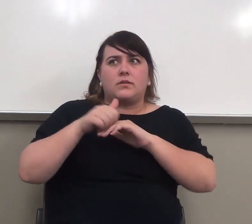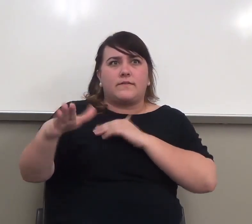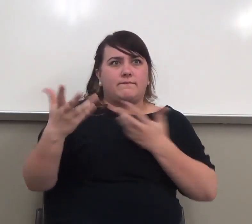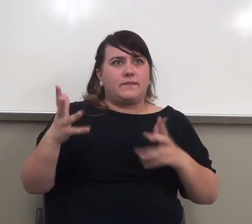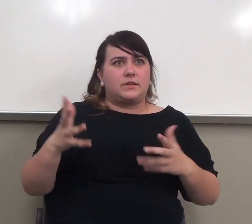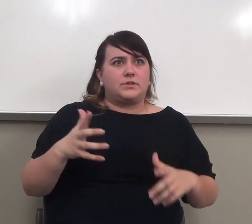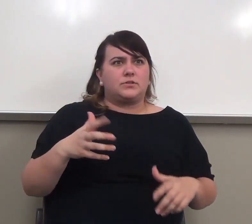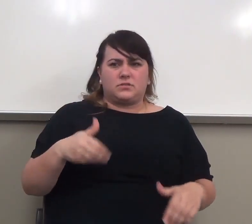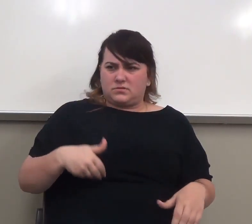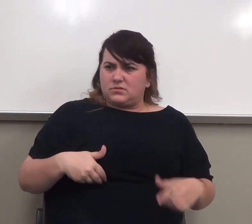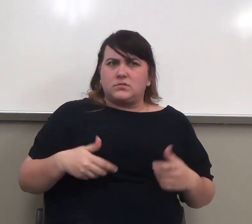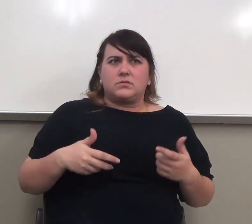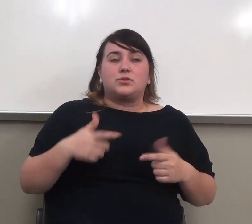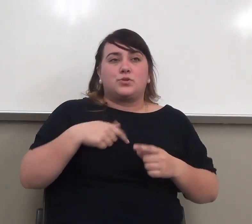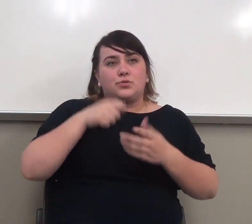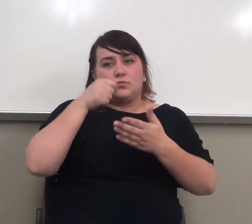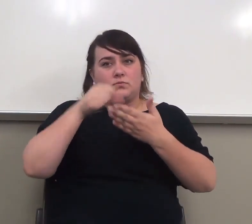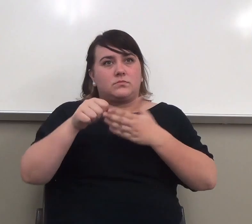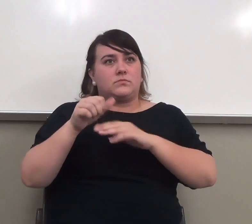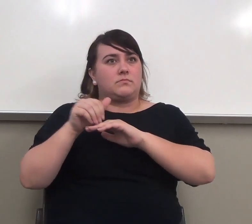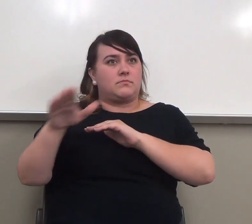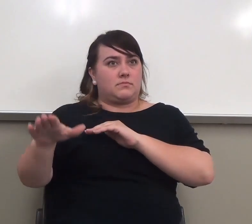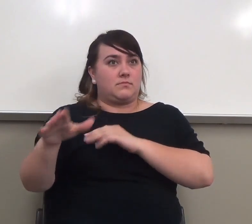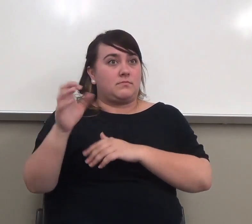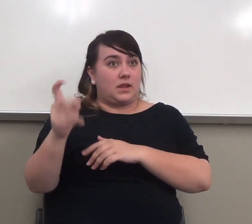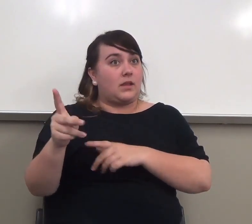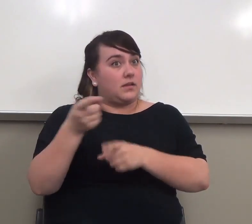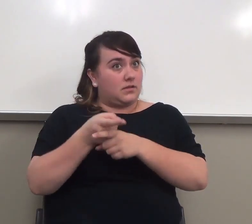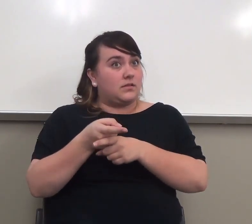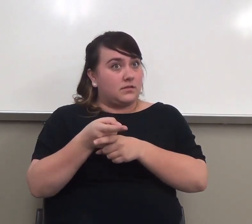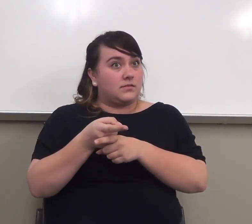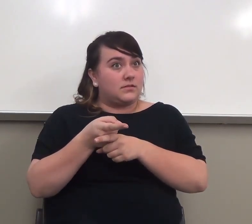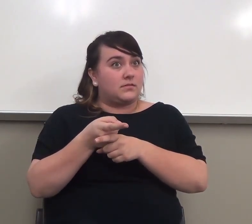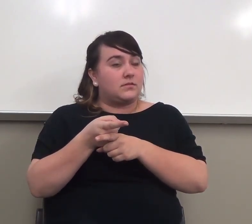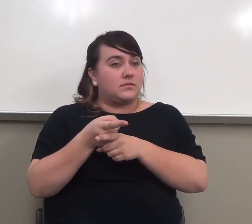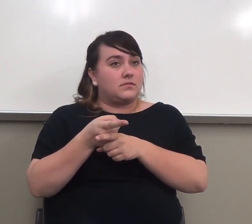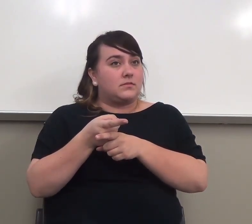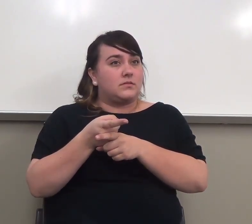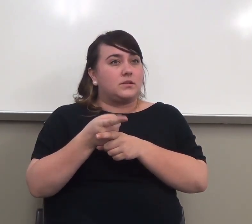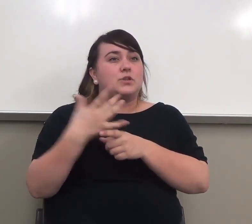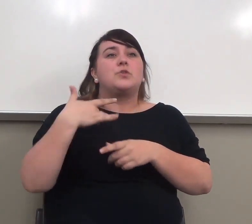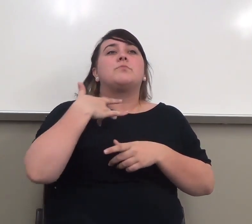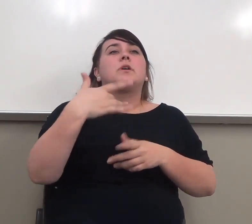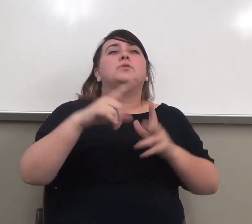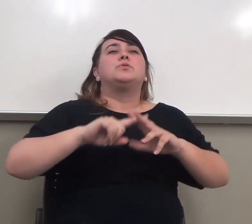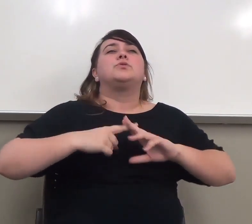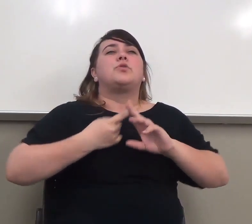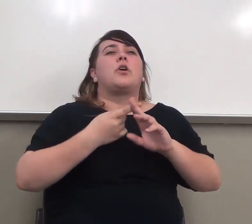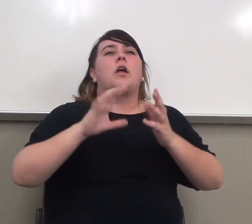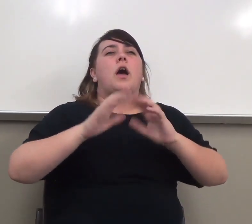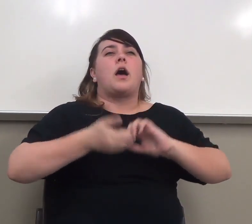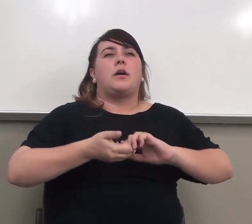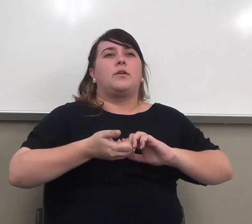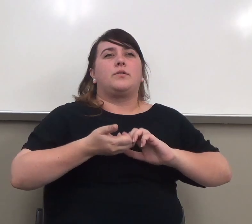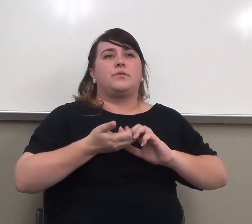company. It says, you have not paid your insurance bill. Insurance on your car is now canceled, okay? But you